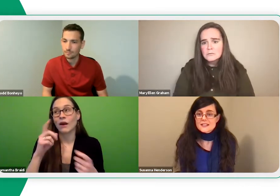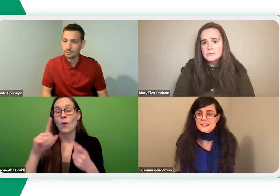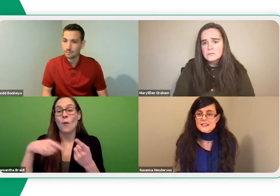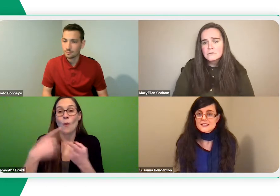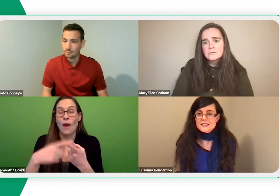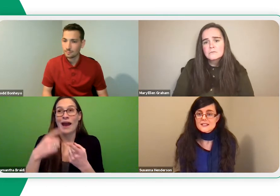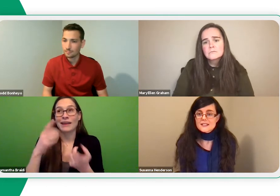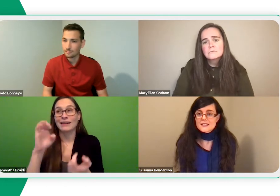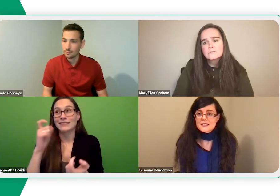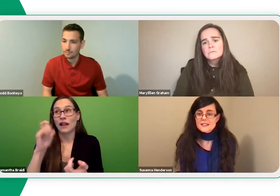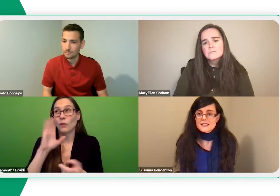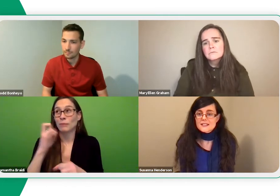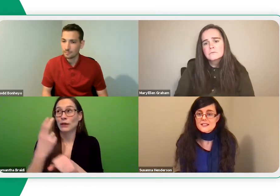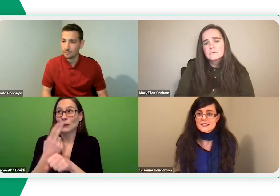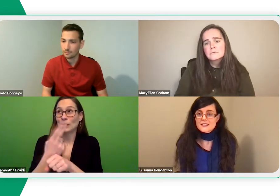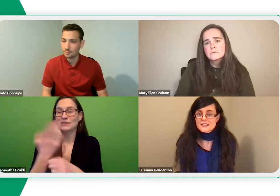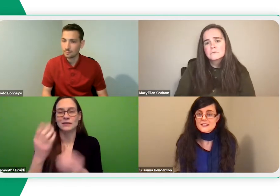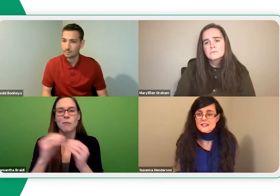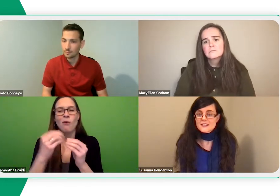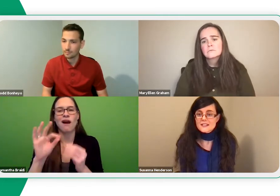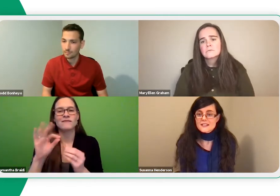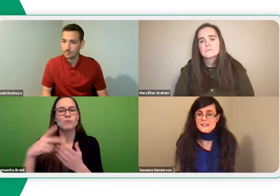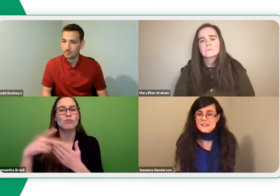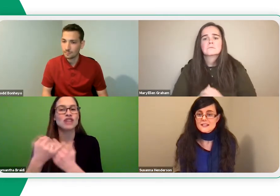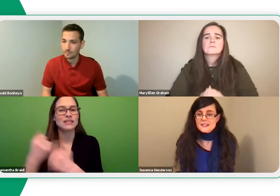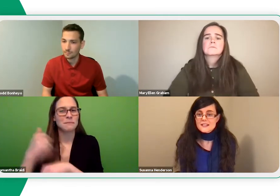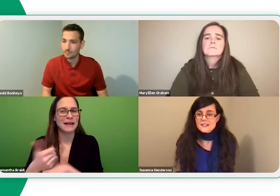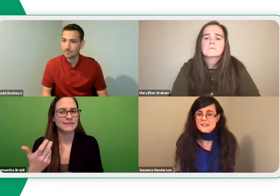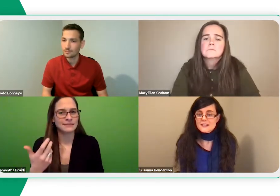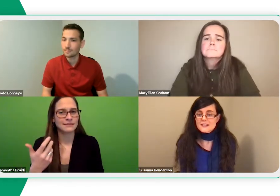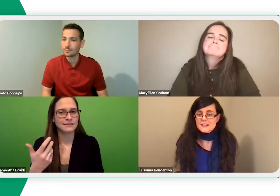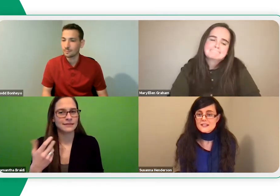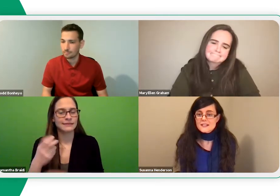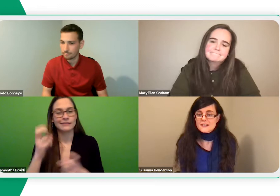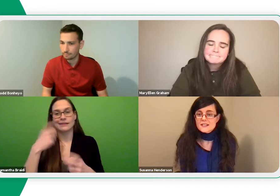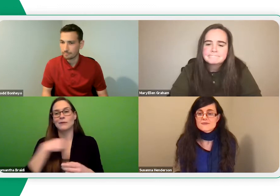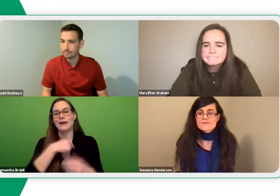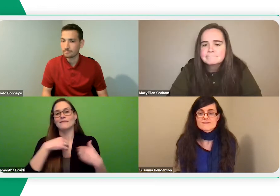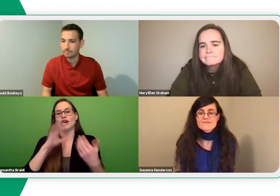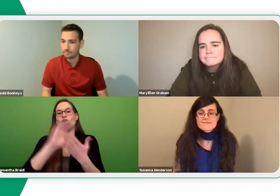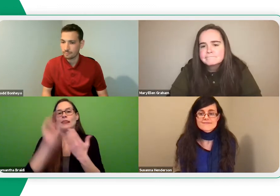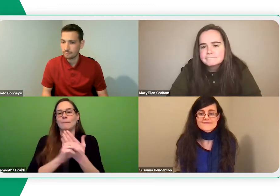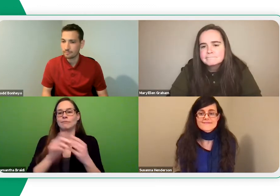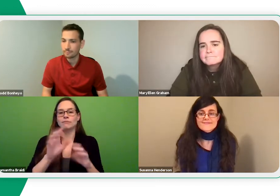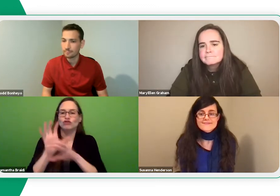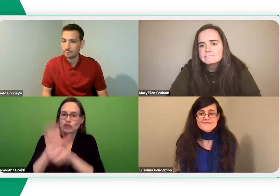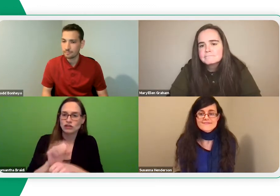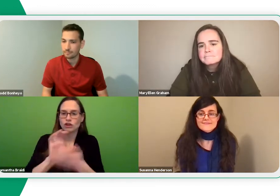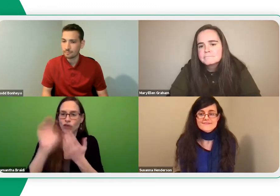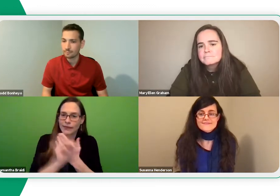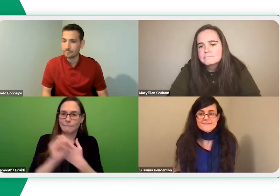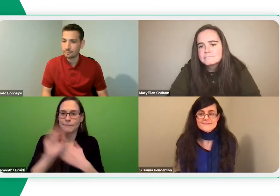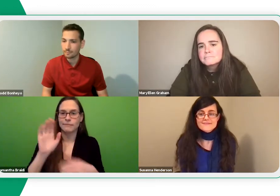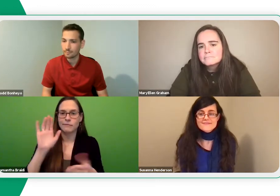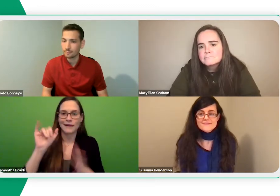is a focus or even a unit, right? And this is Samantha responding. Anytime I use Excel is